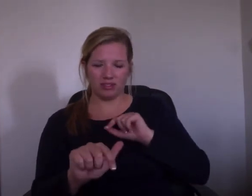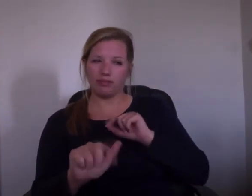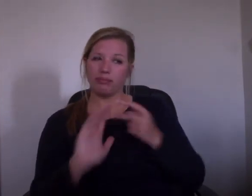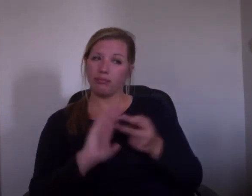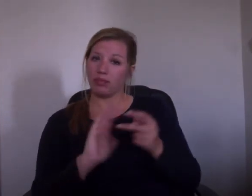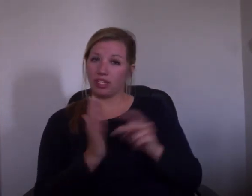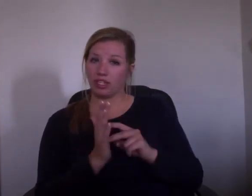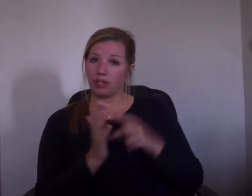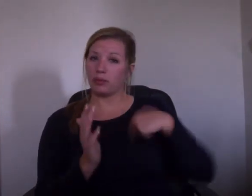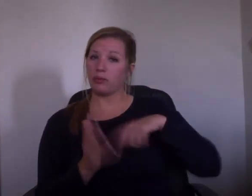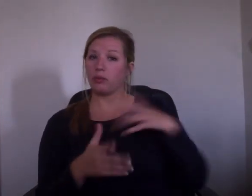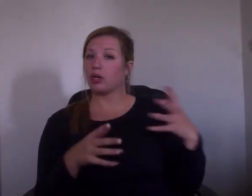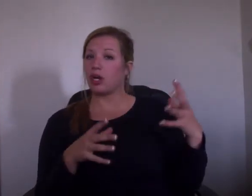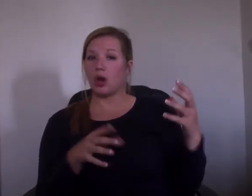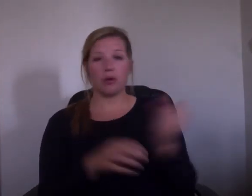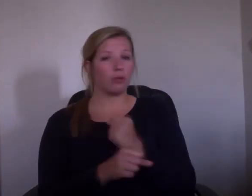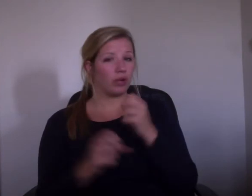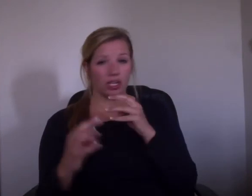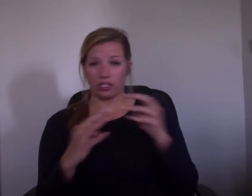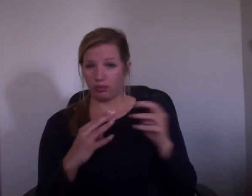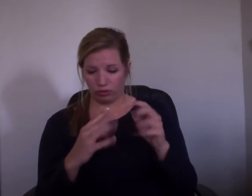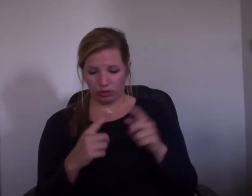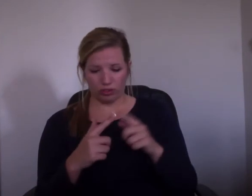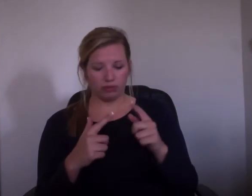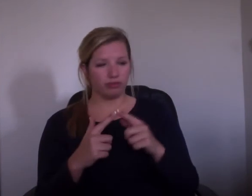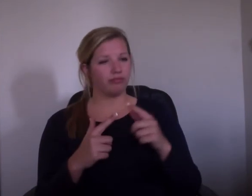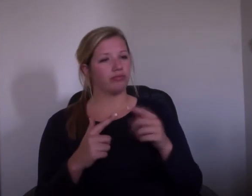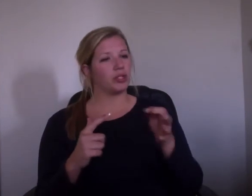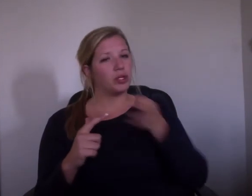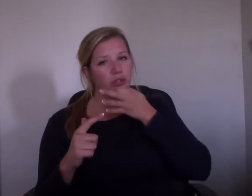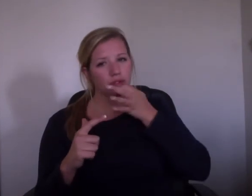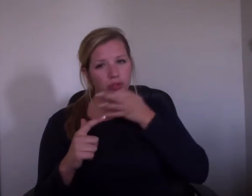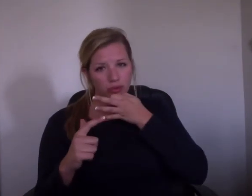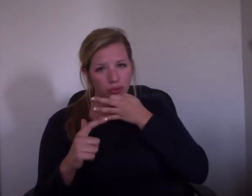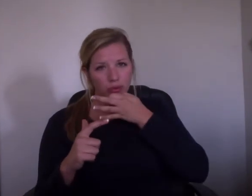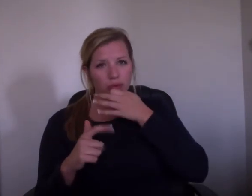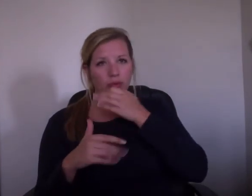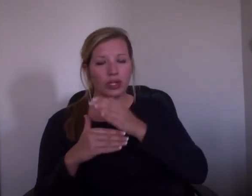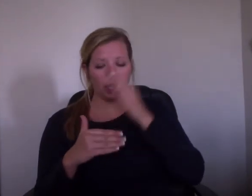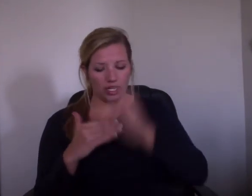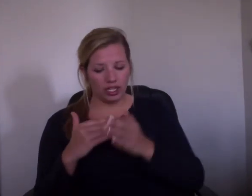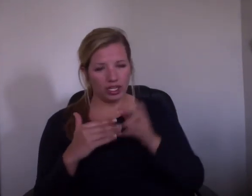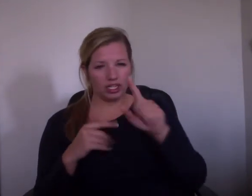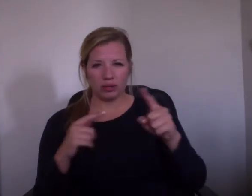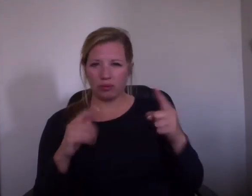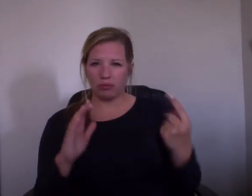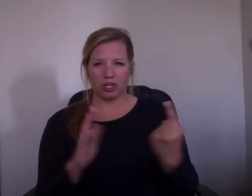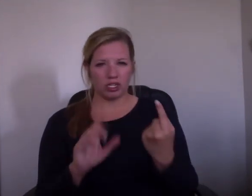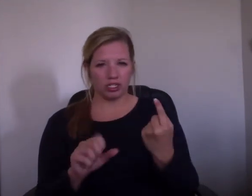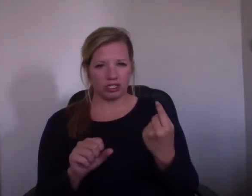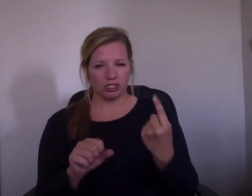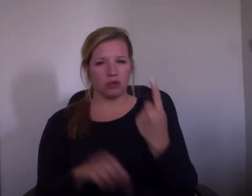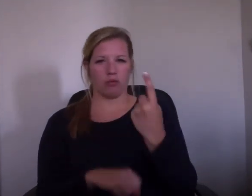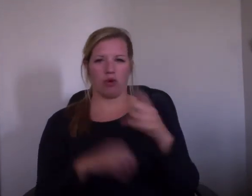we're winning this war, we should have it wrapped up within a year or two, and we could see